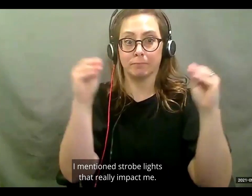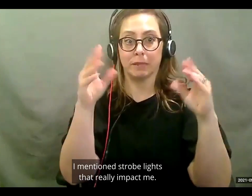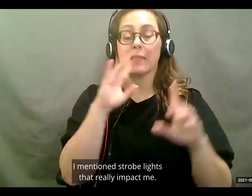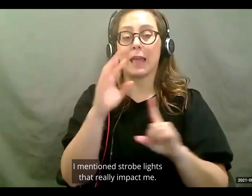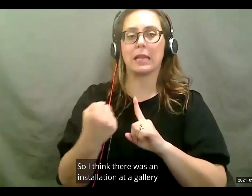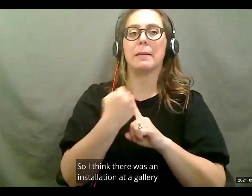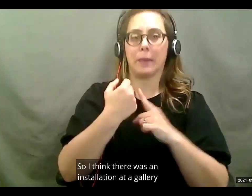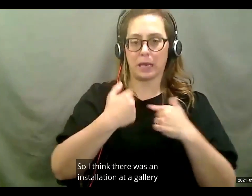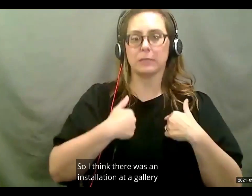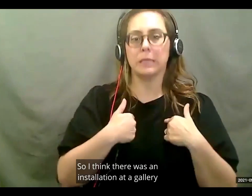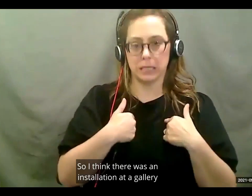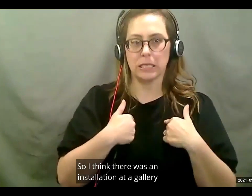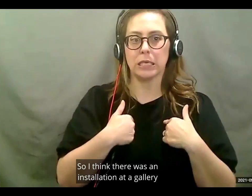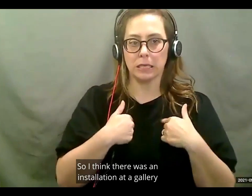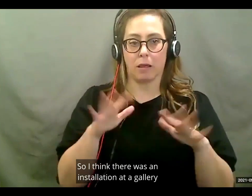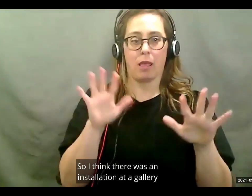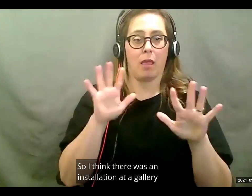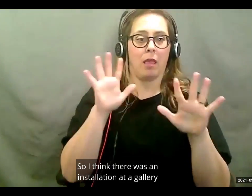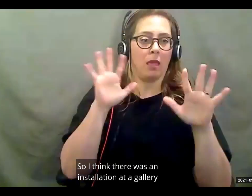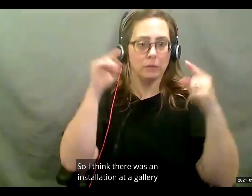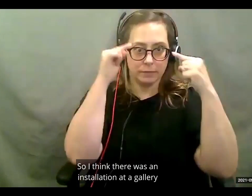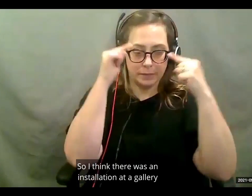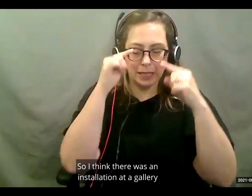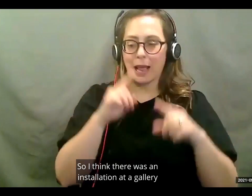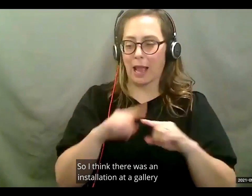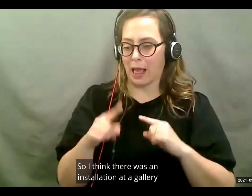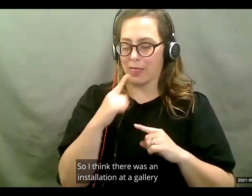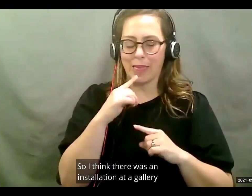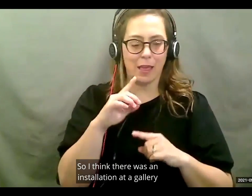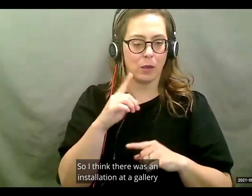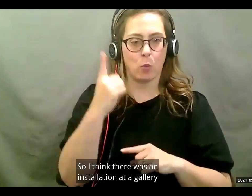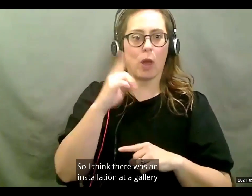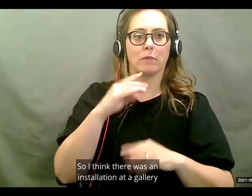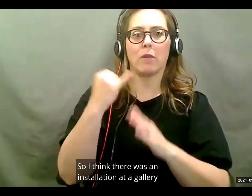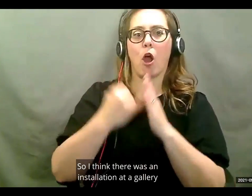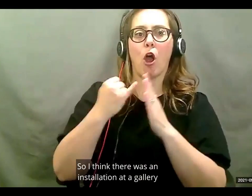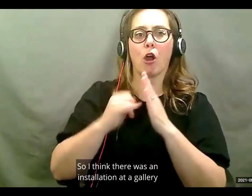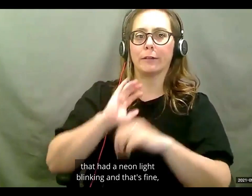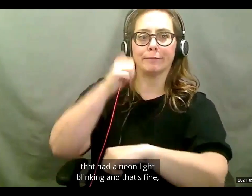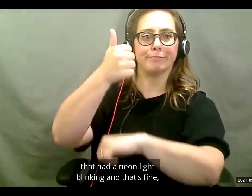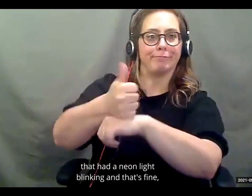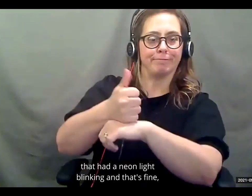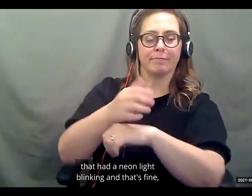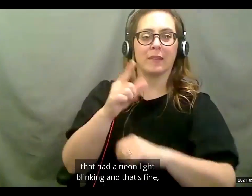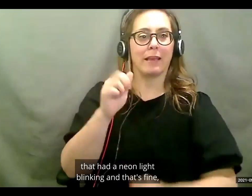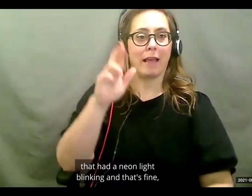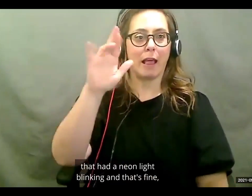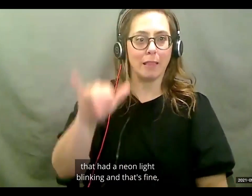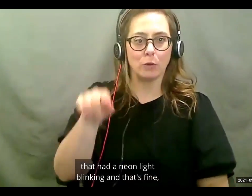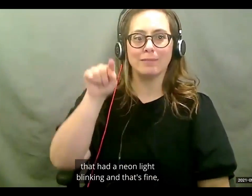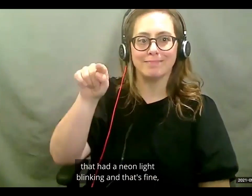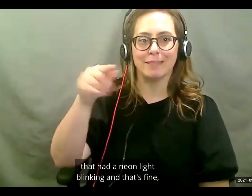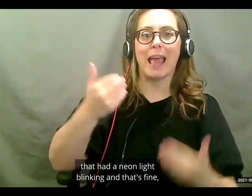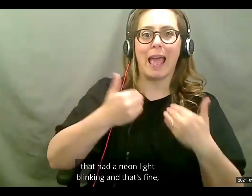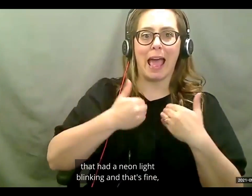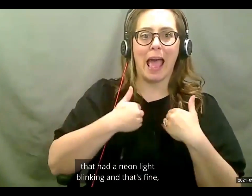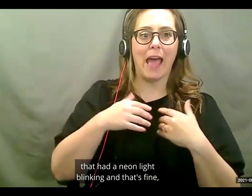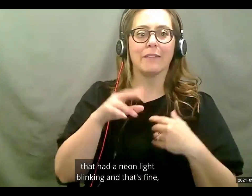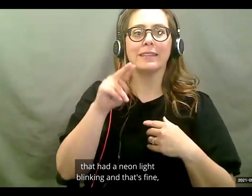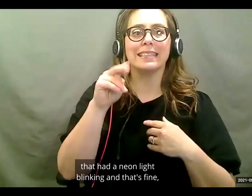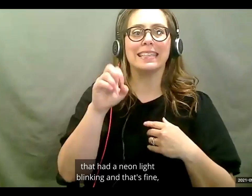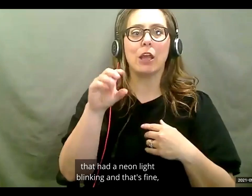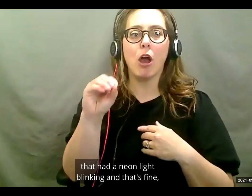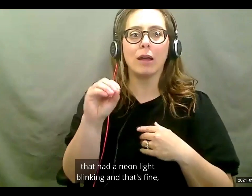impact me. So I think there was an installation at a gallery that had a neon